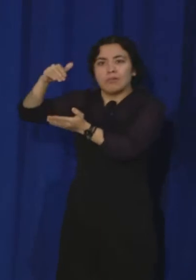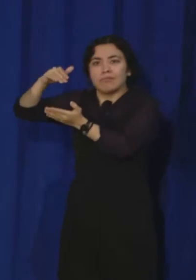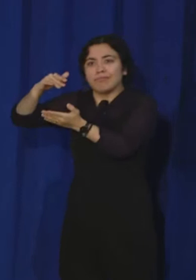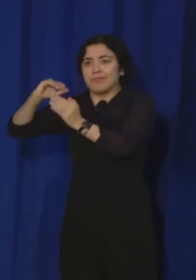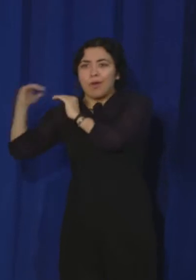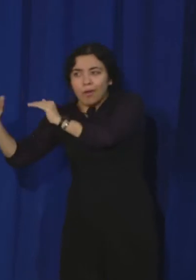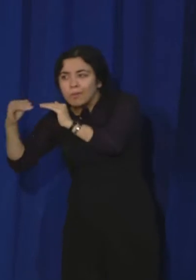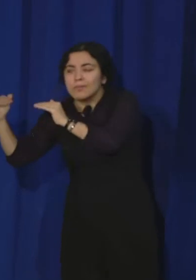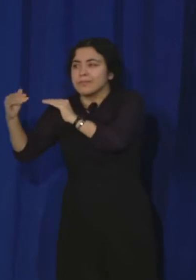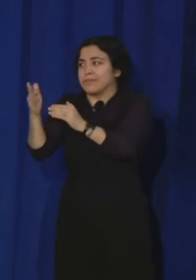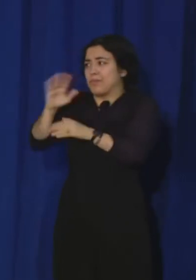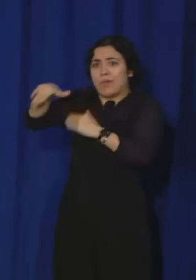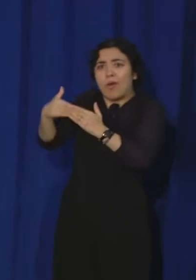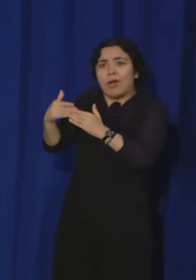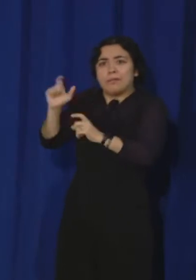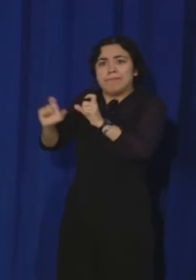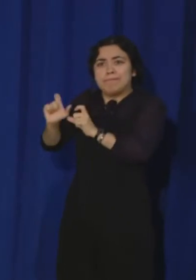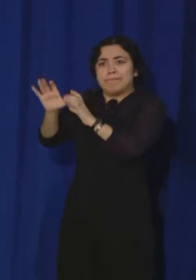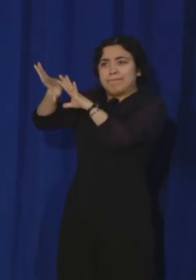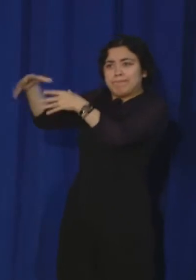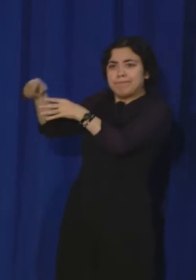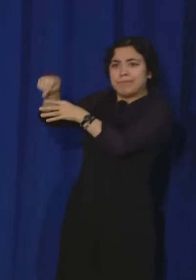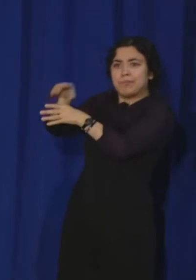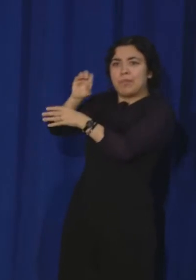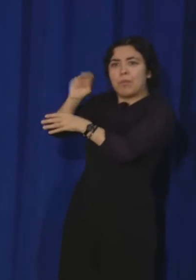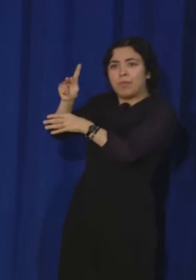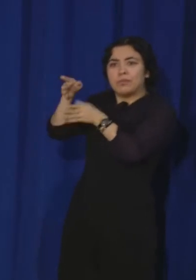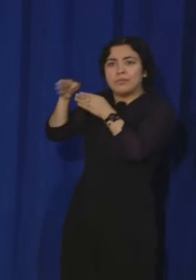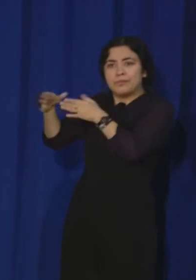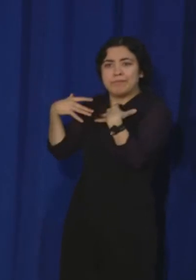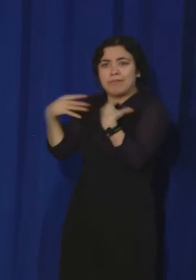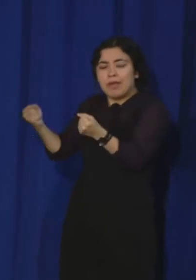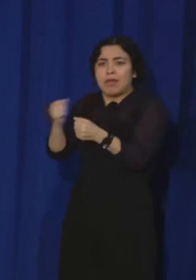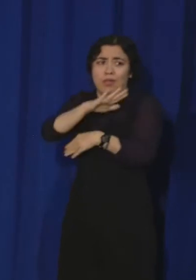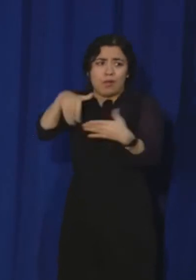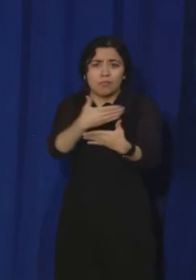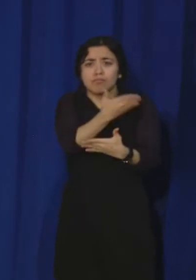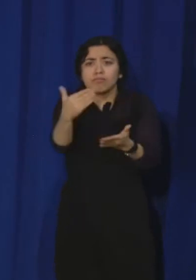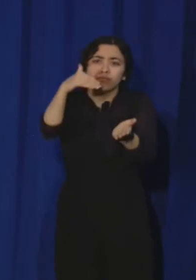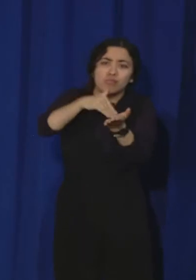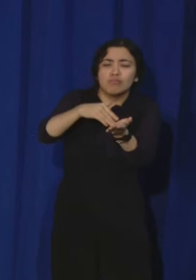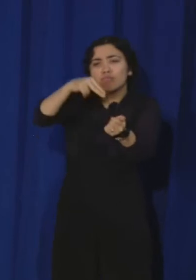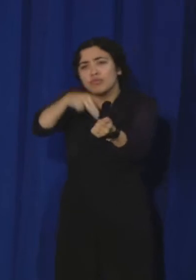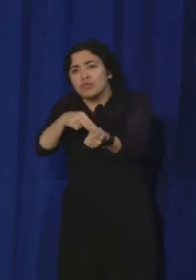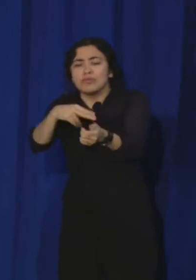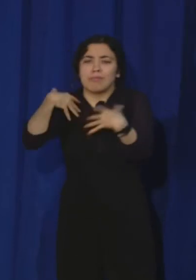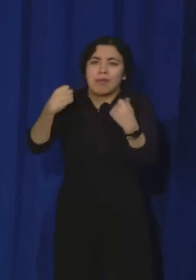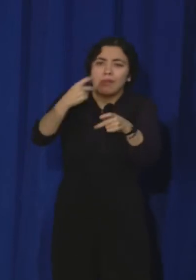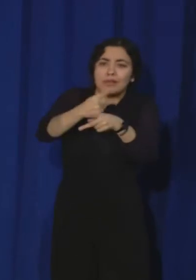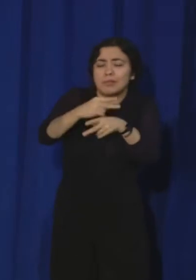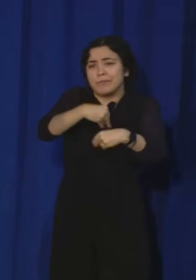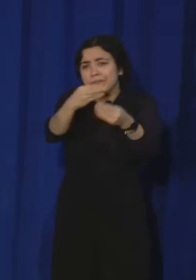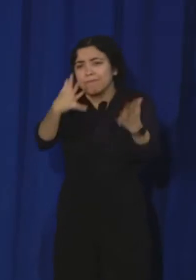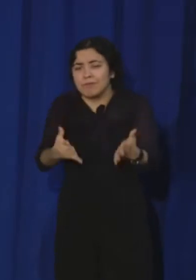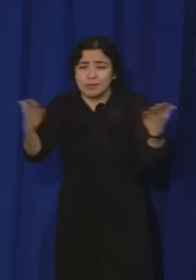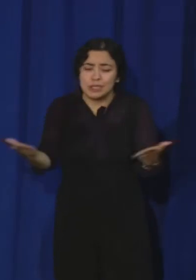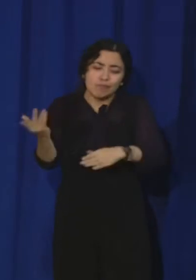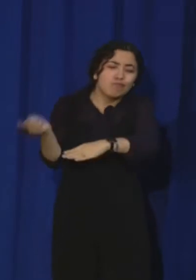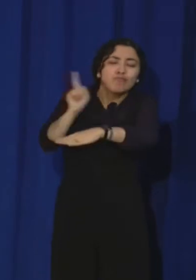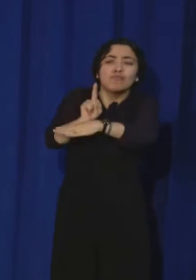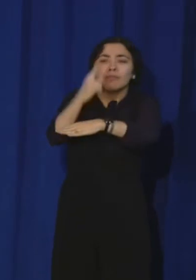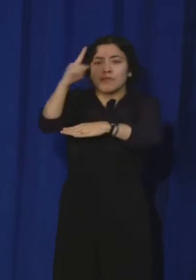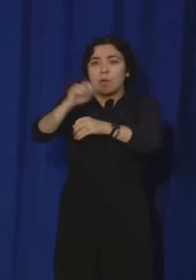many other clinical providers that have stepped up in this massive effort. We have seen more than